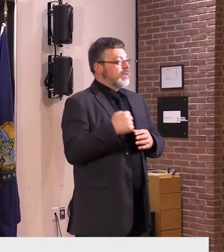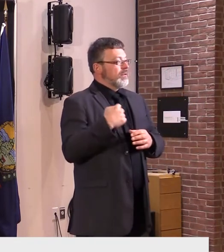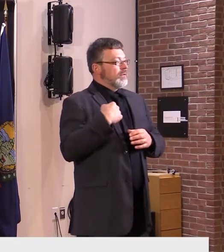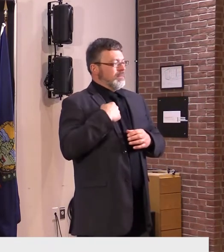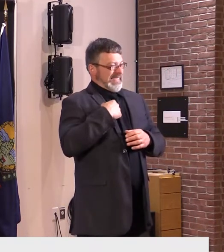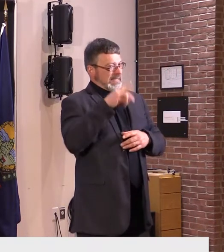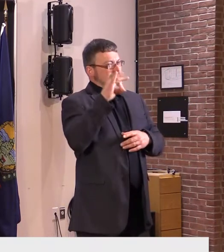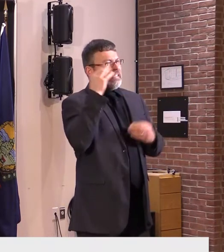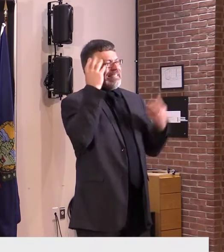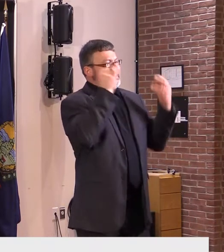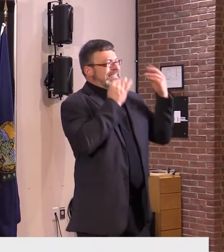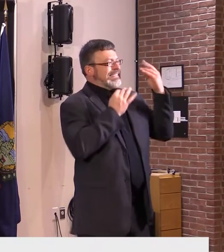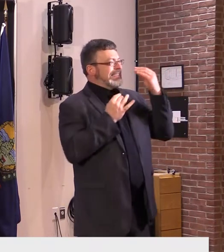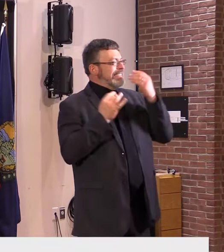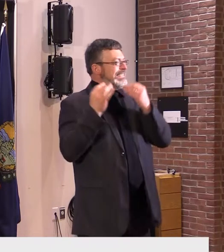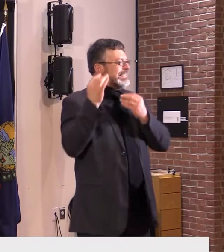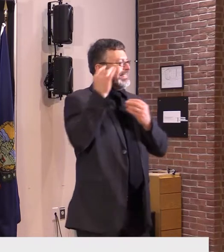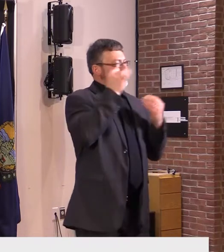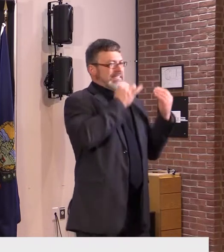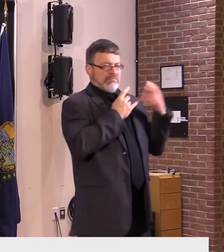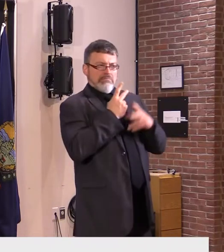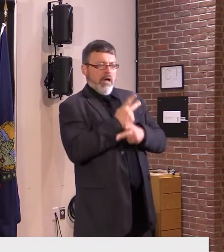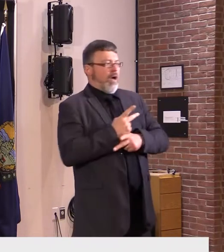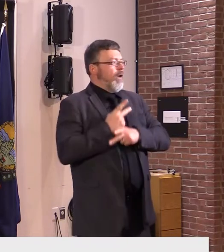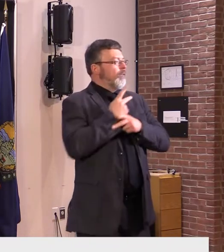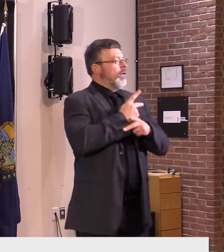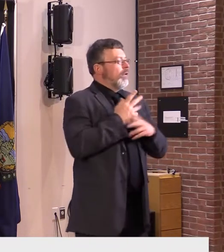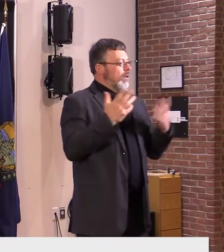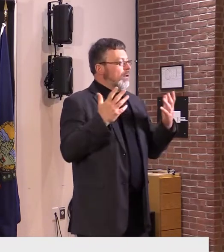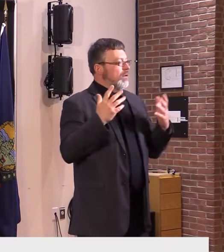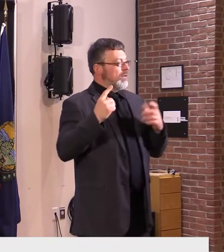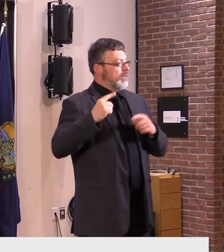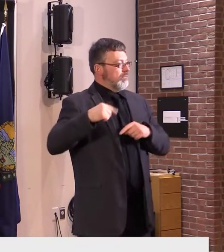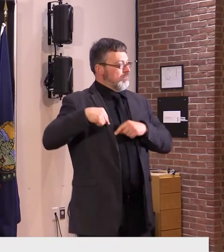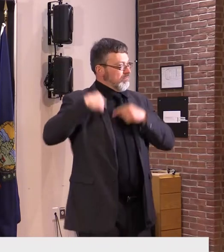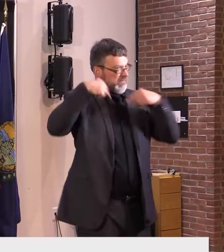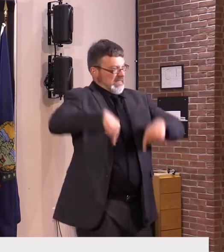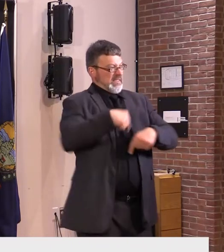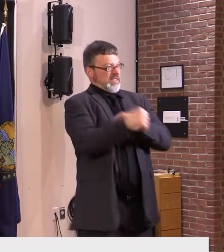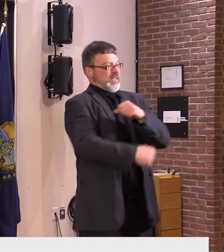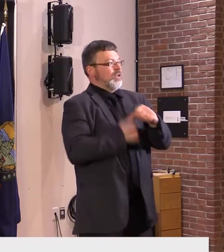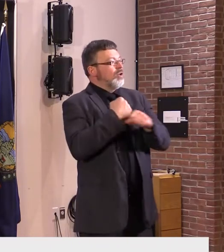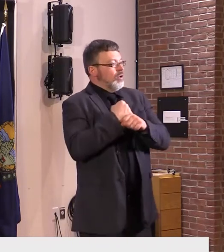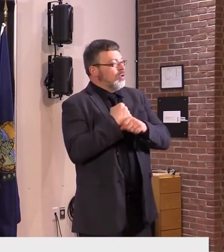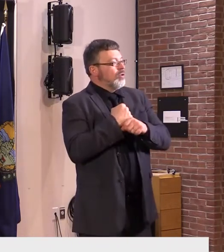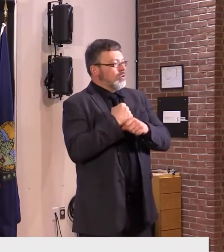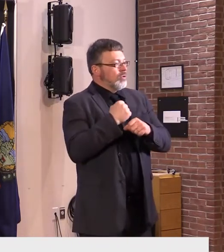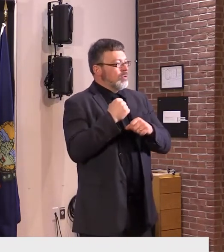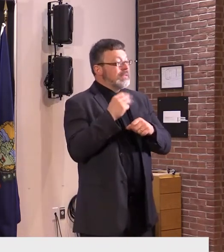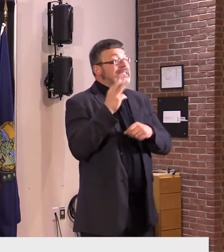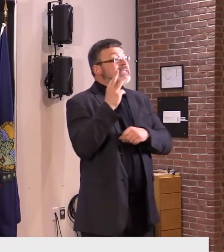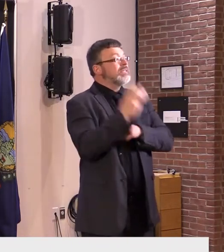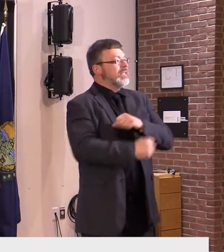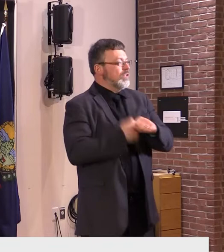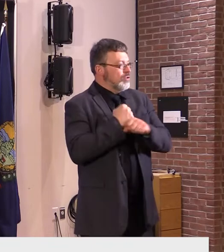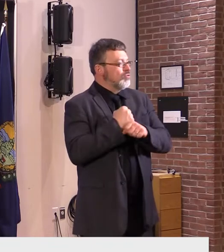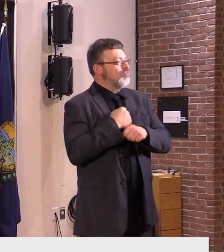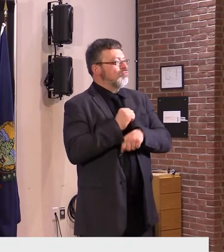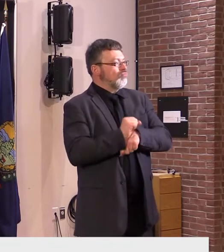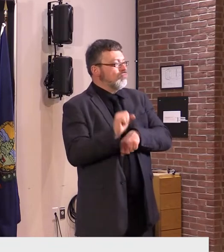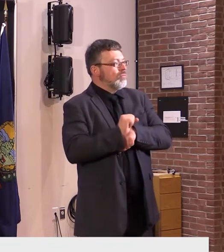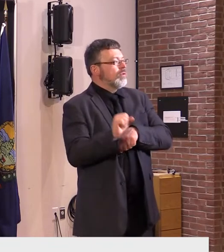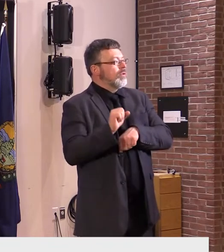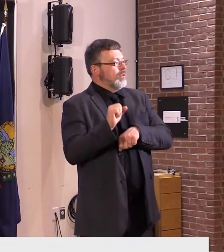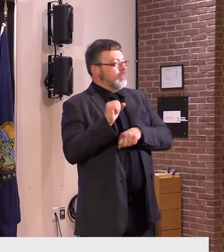my options. It's been a long 6 years, but at the same time, understanding what we're faced